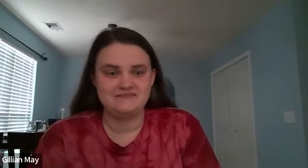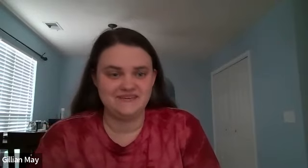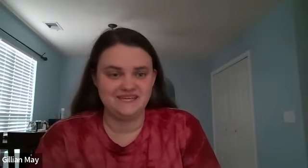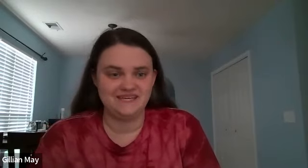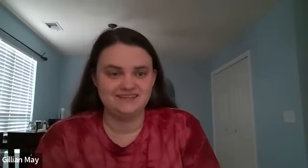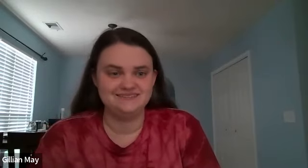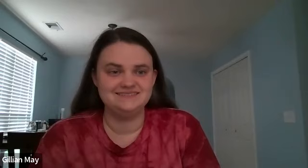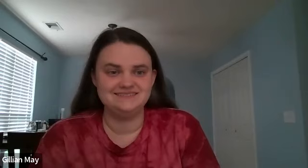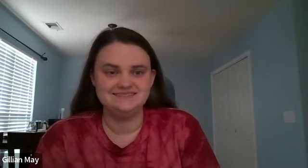V.